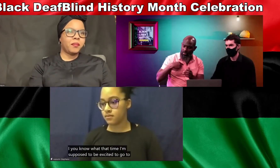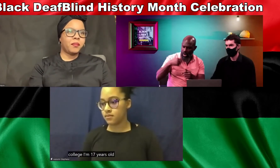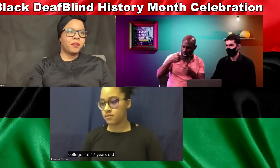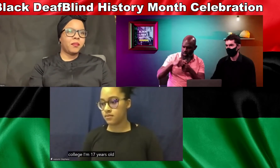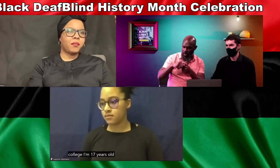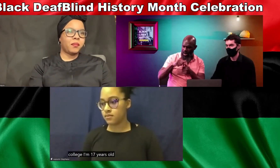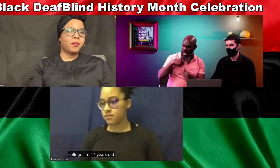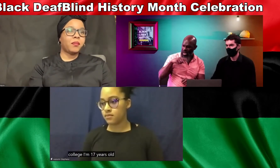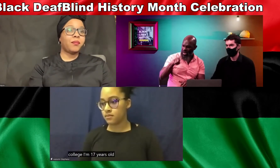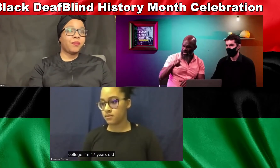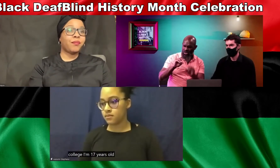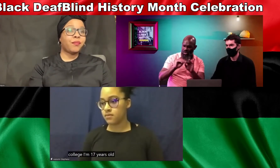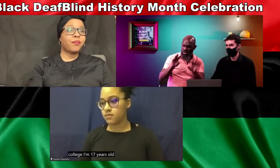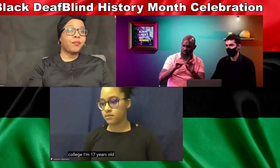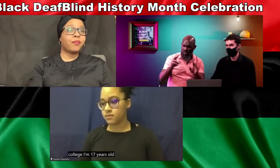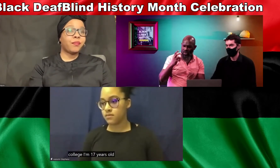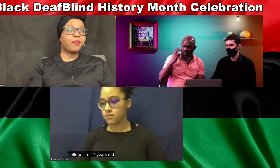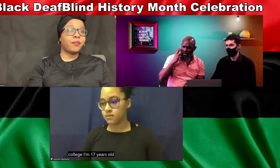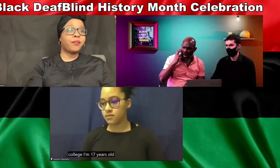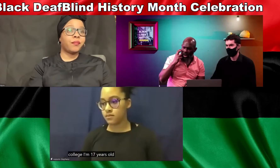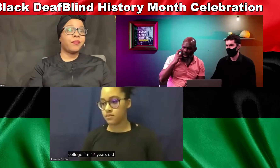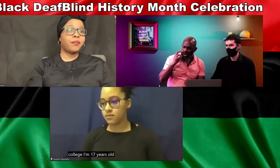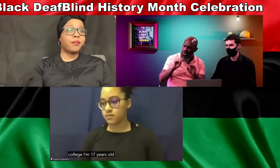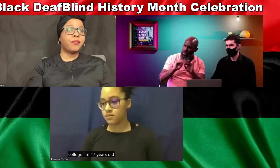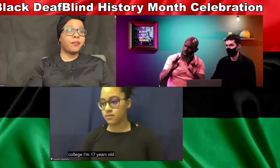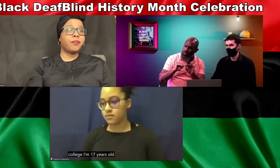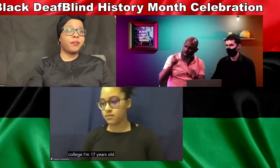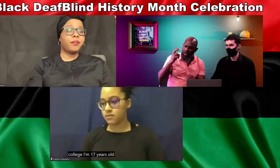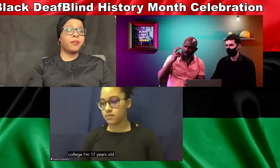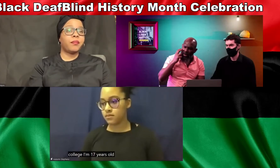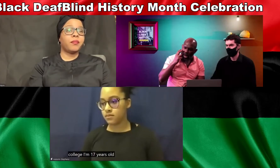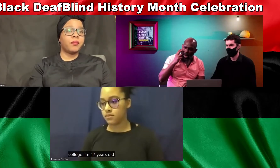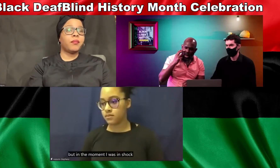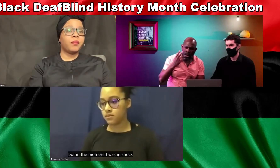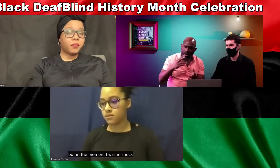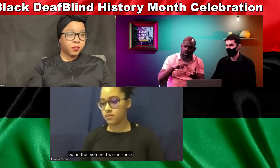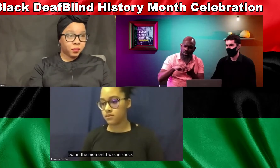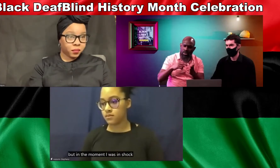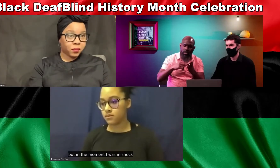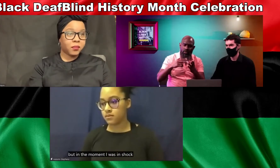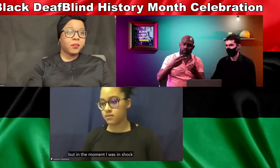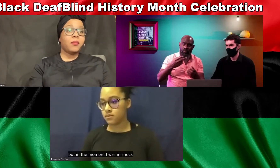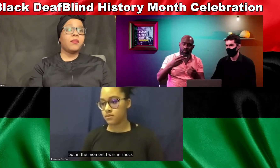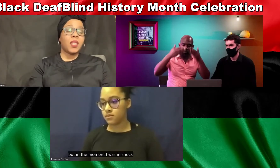But in the moment, I was in shock. I'm blind?